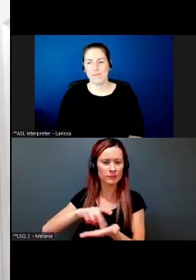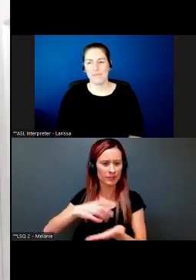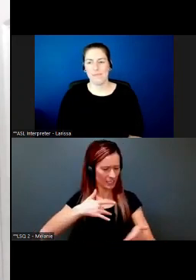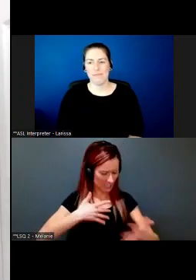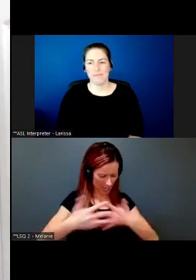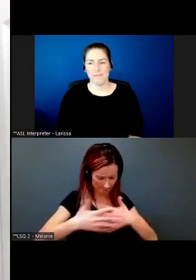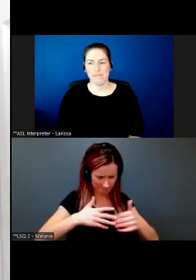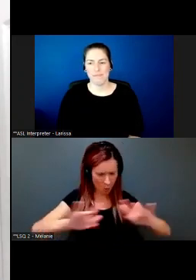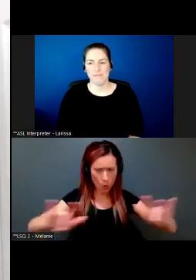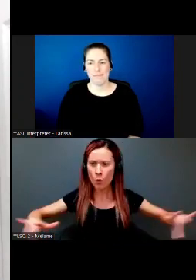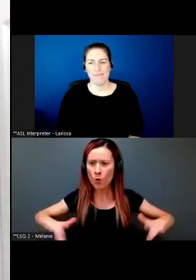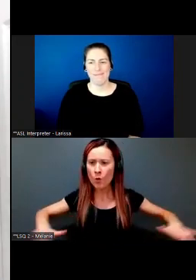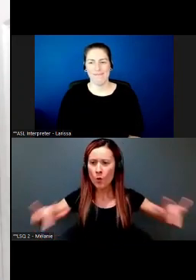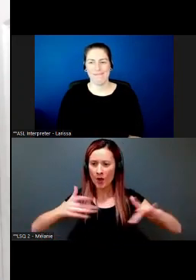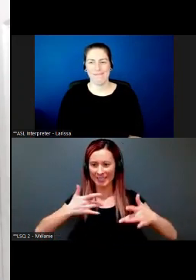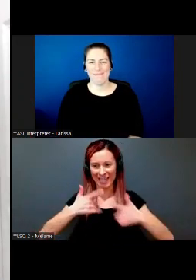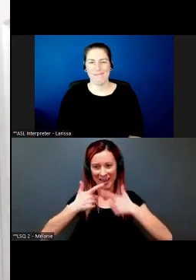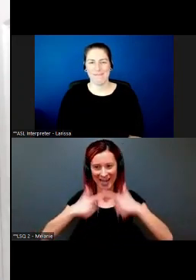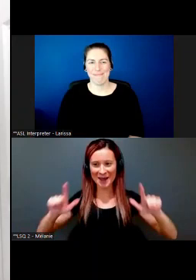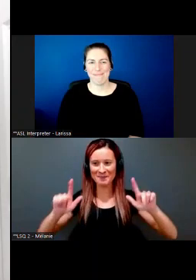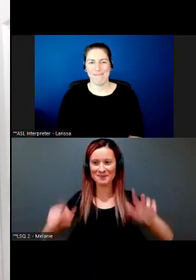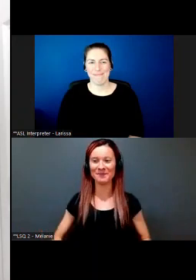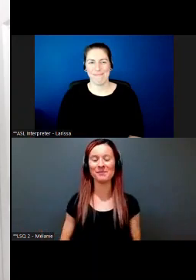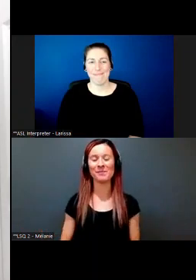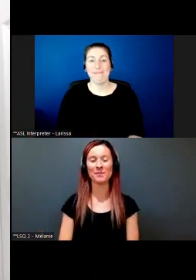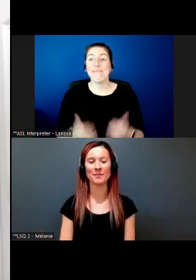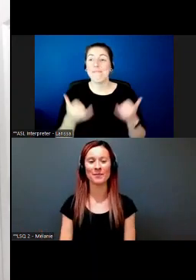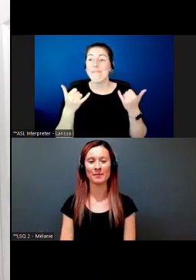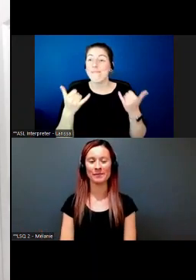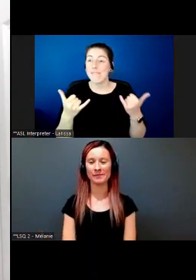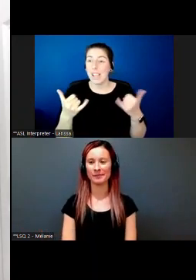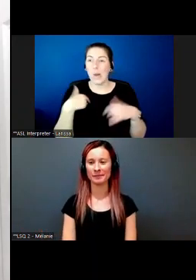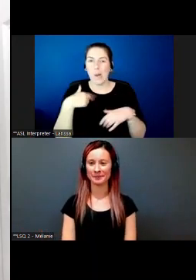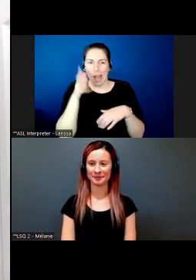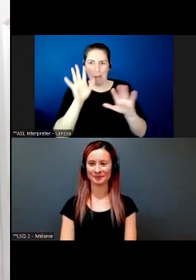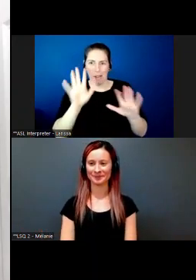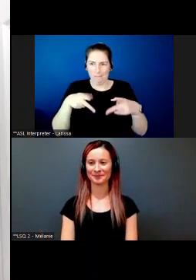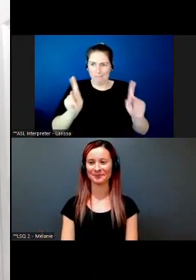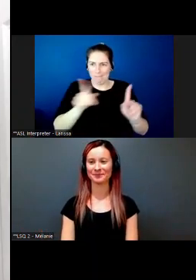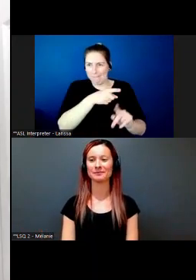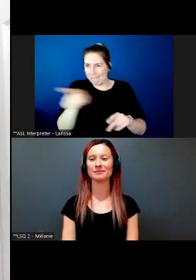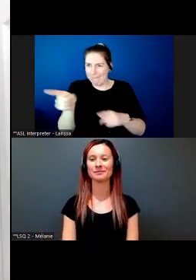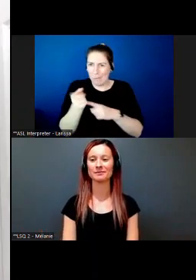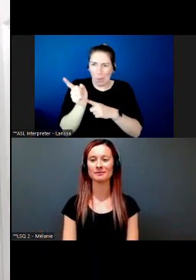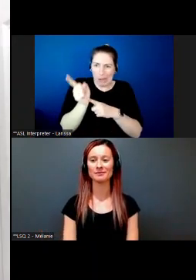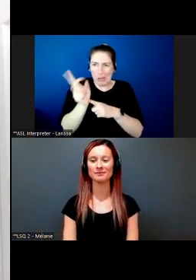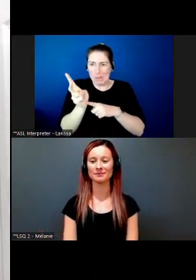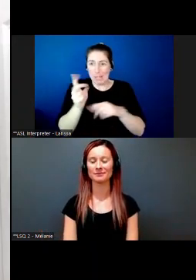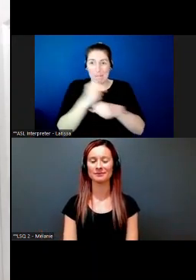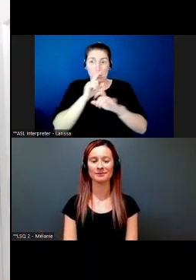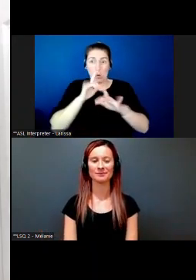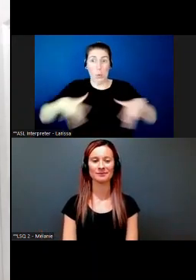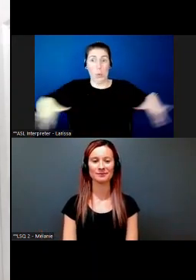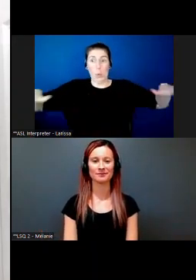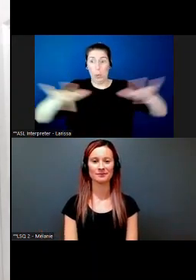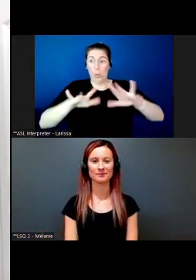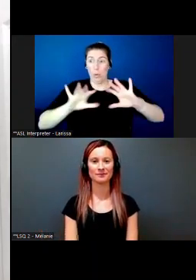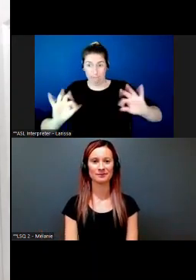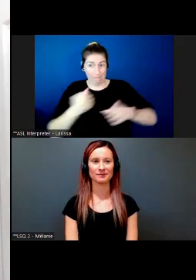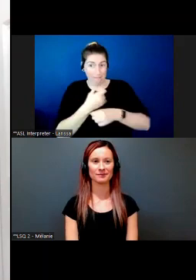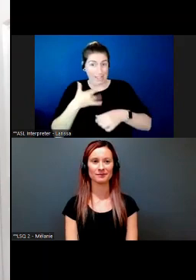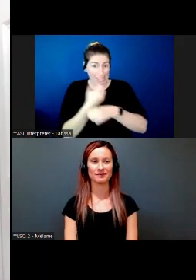c'est sécure. In this moment, I'd like to give you all a couple seconds just to make sure that the space around you is safe and